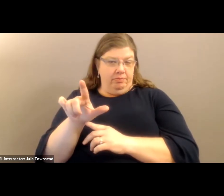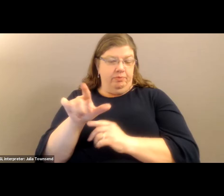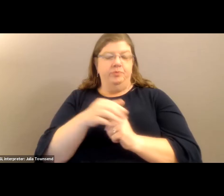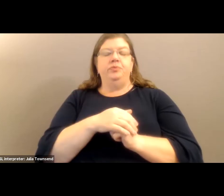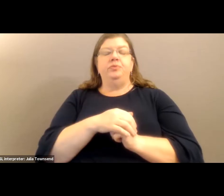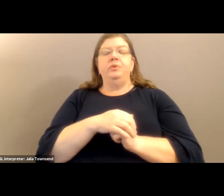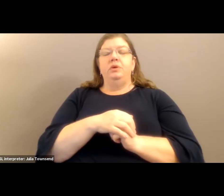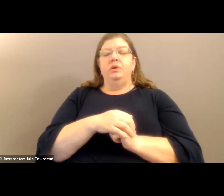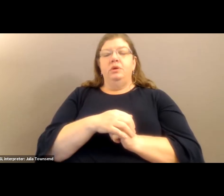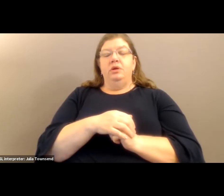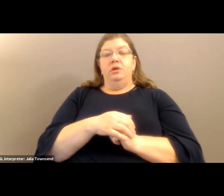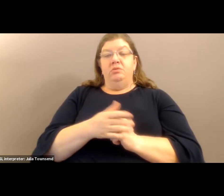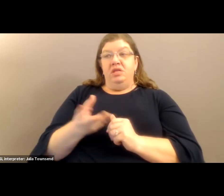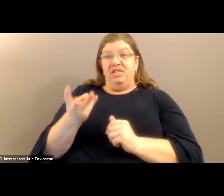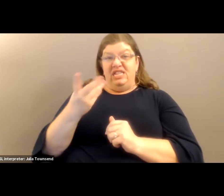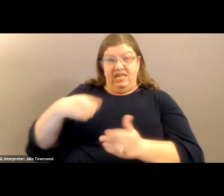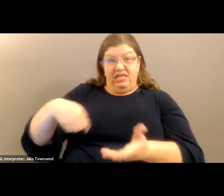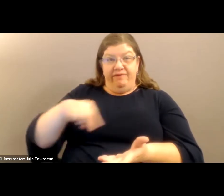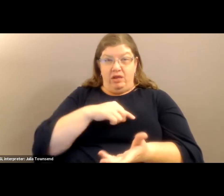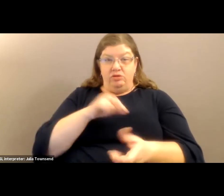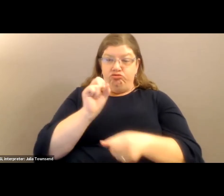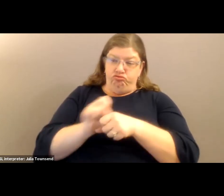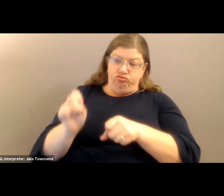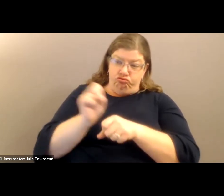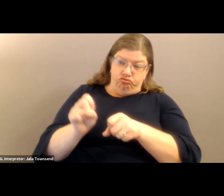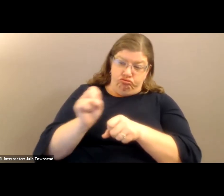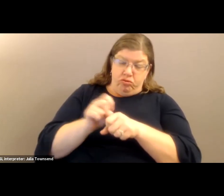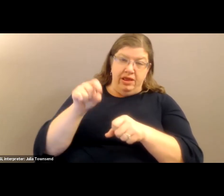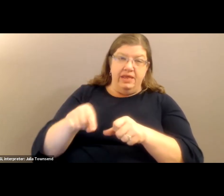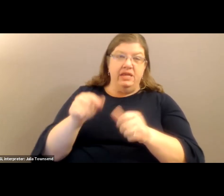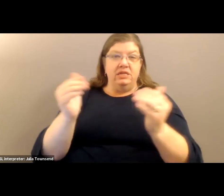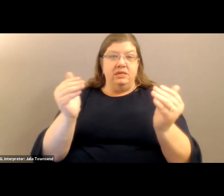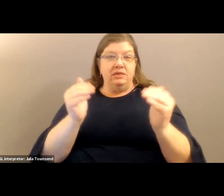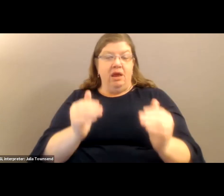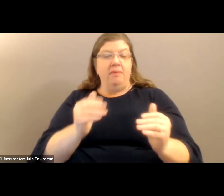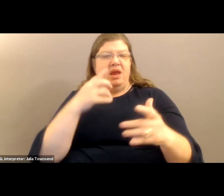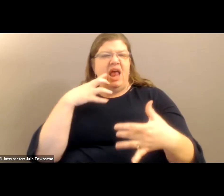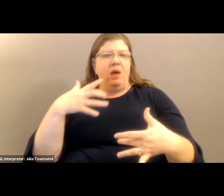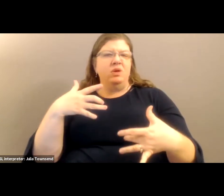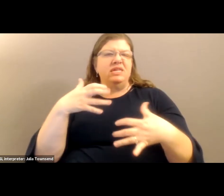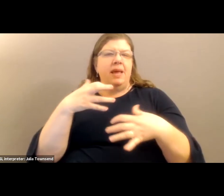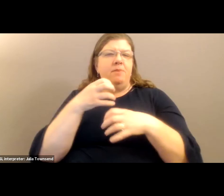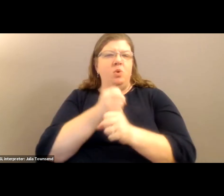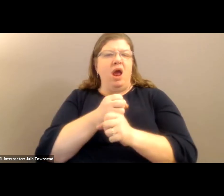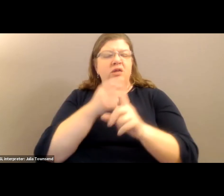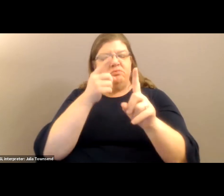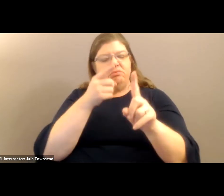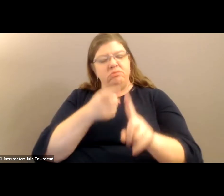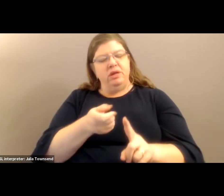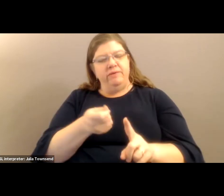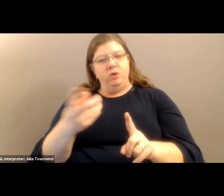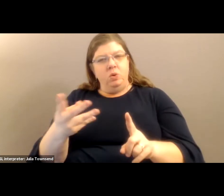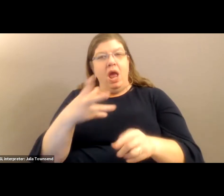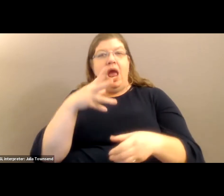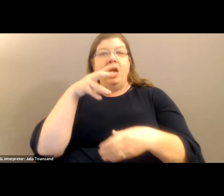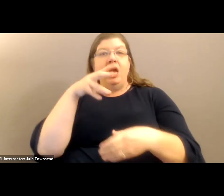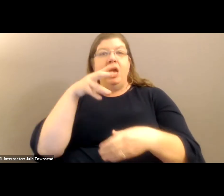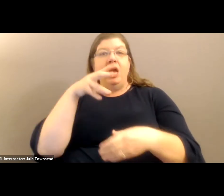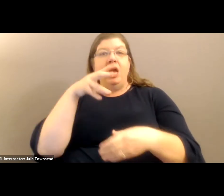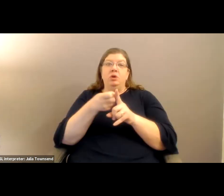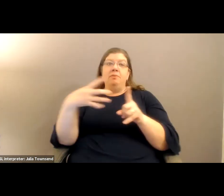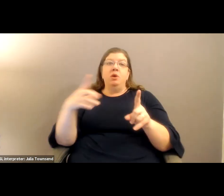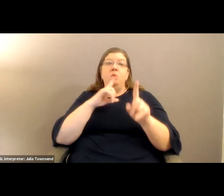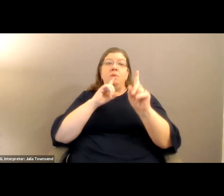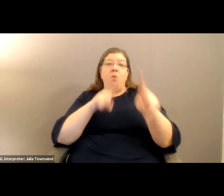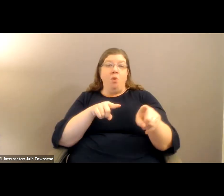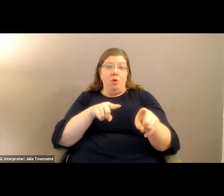the 6 of us worked on this item, and I'll summarize just a couple main features. I know I included a pretty detailed report